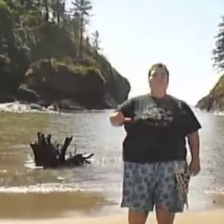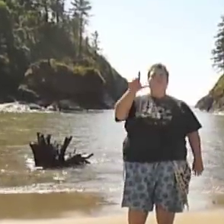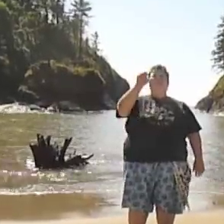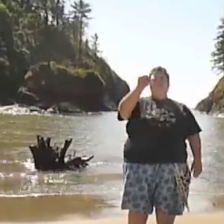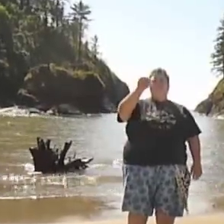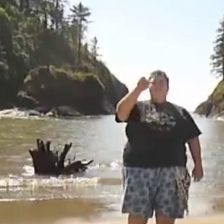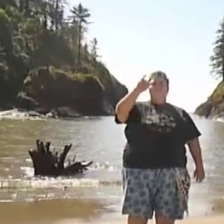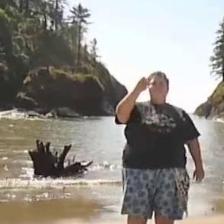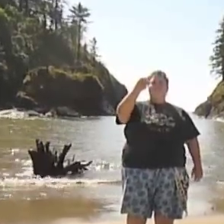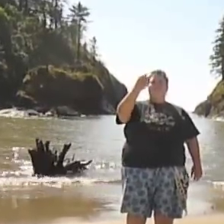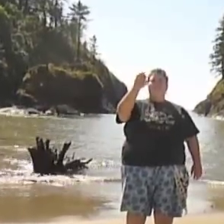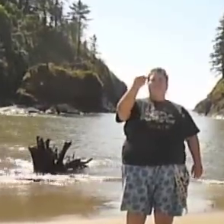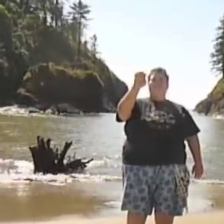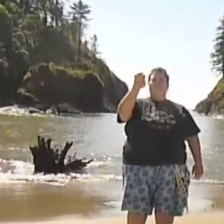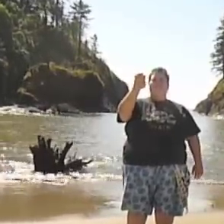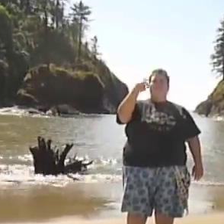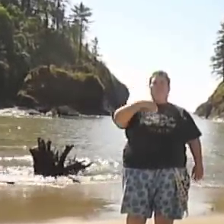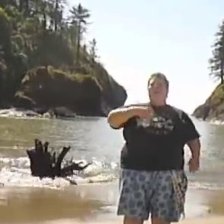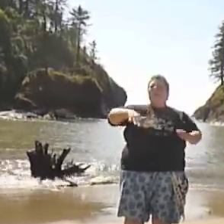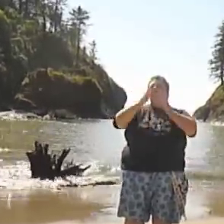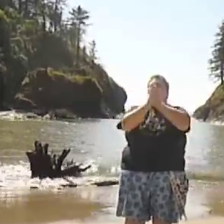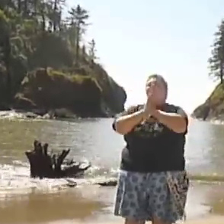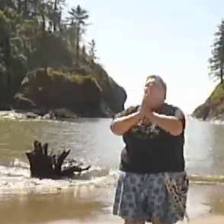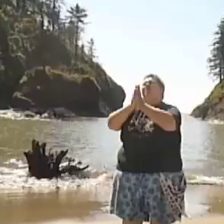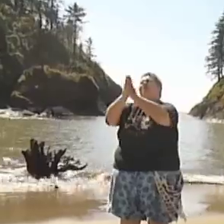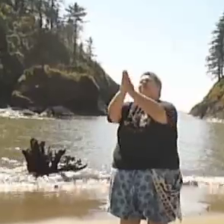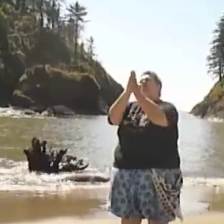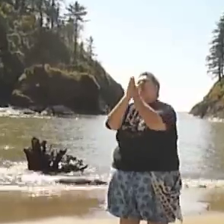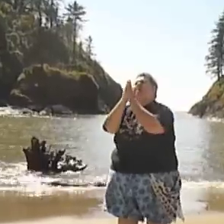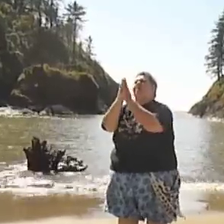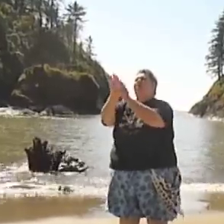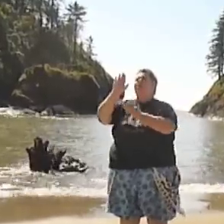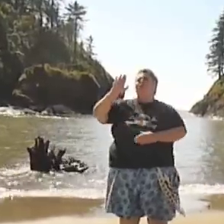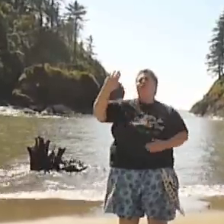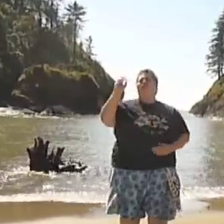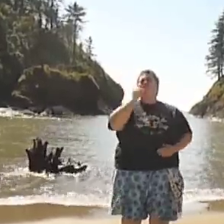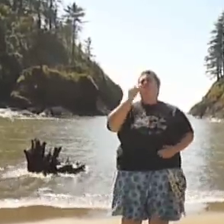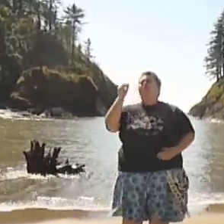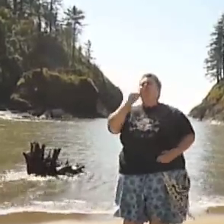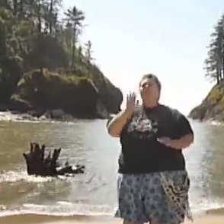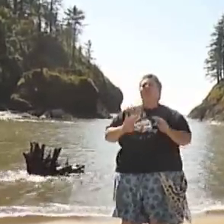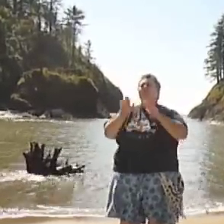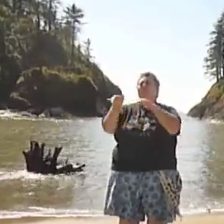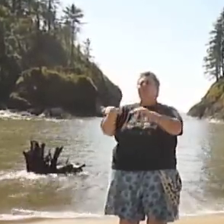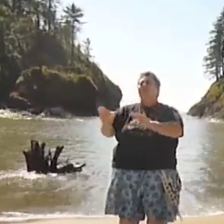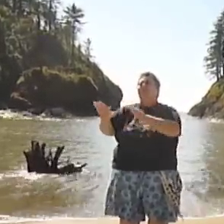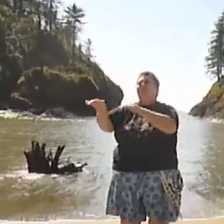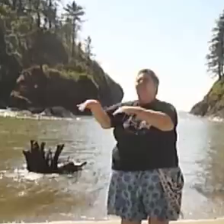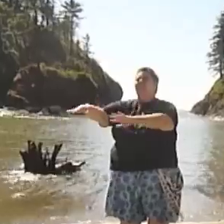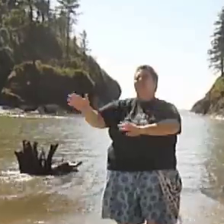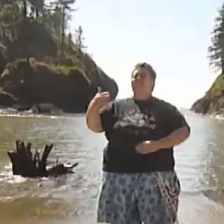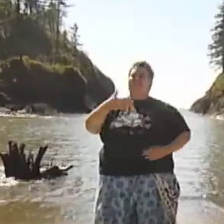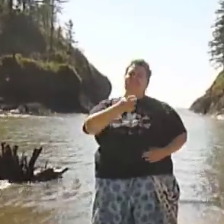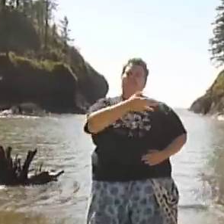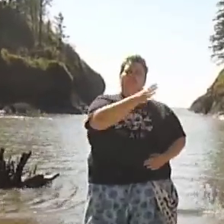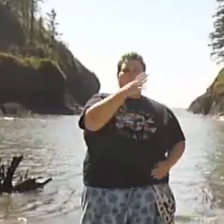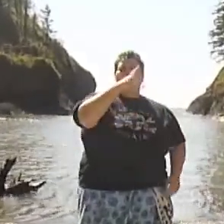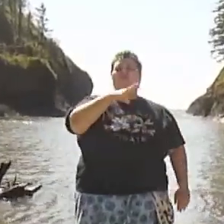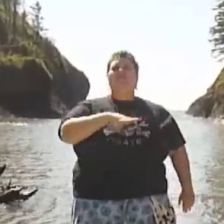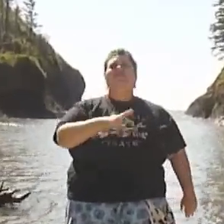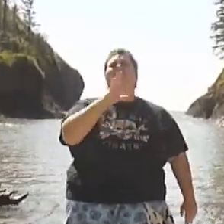I pray to La Sirène, she who calls the waves her own. I pray to La